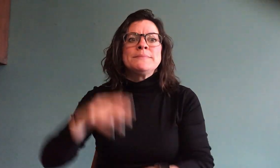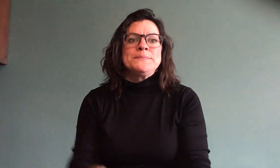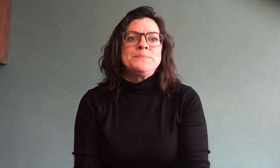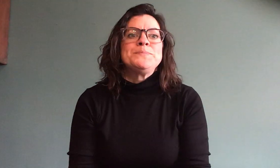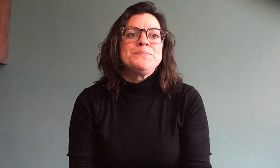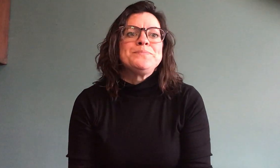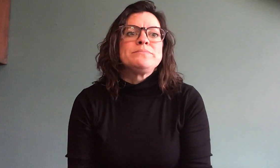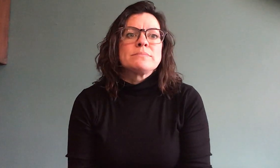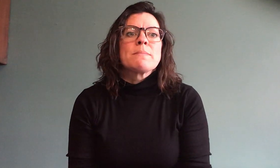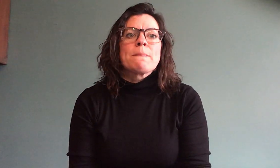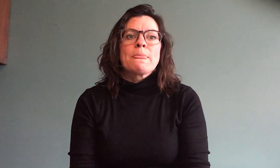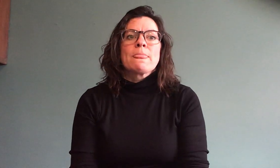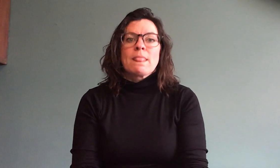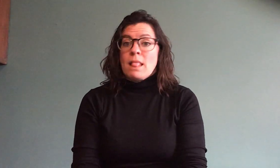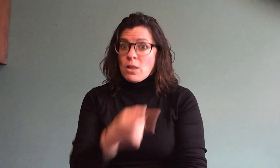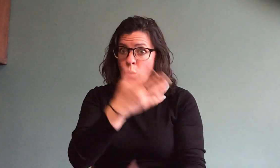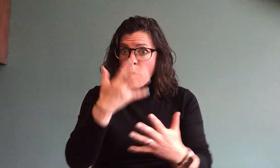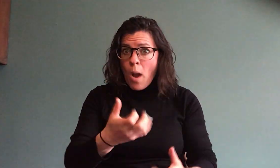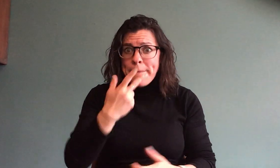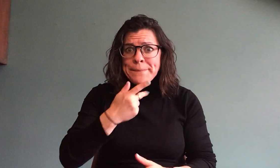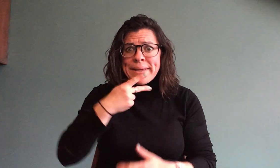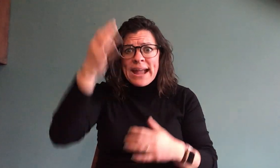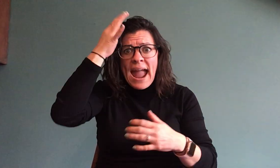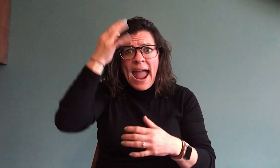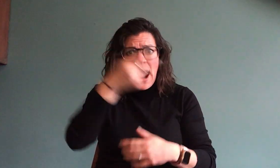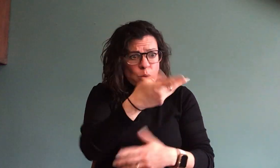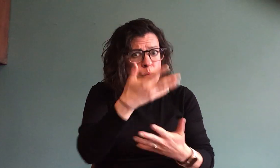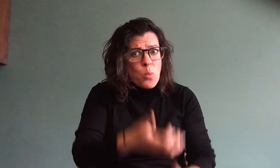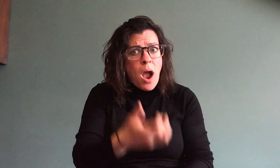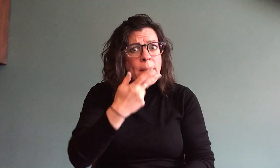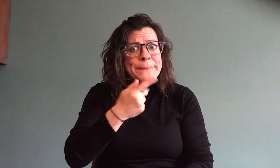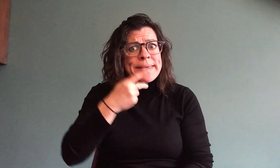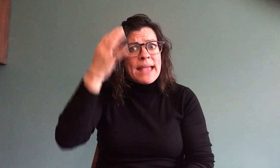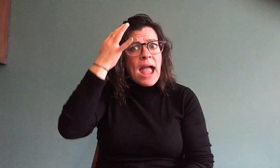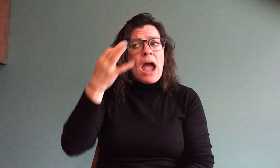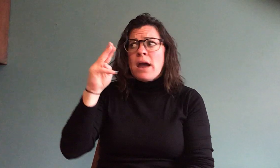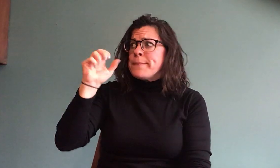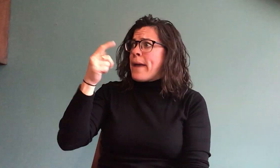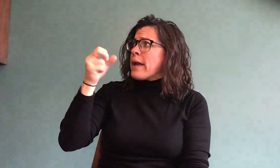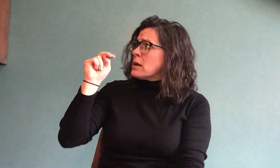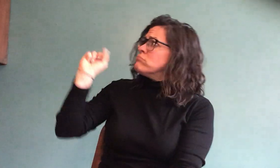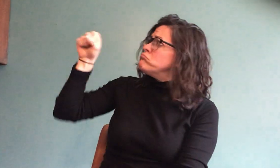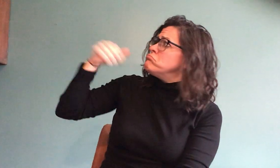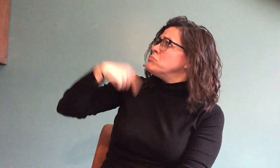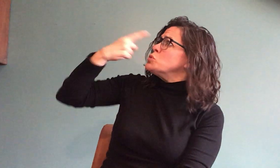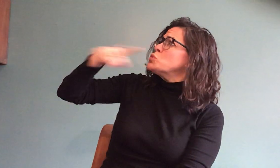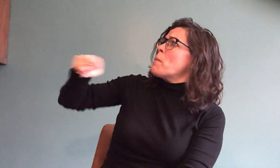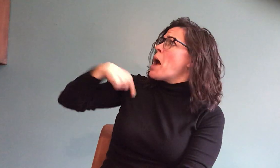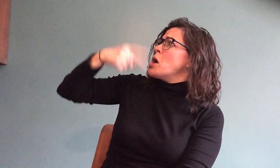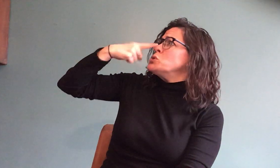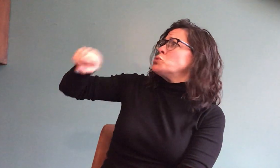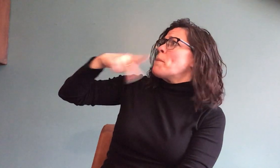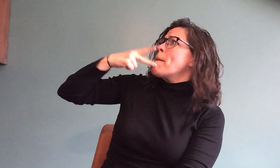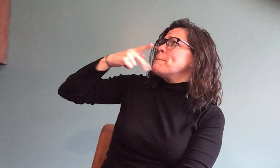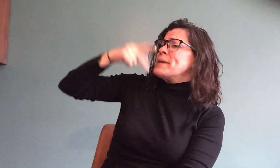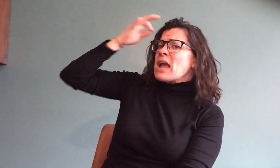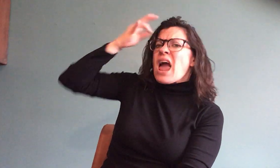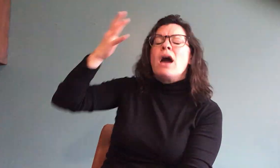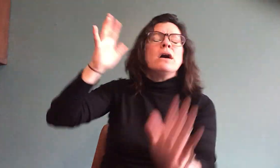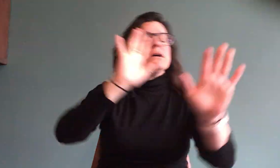Okay, well, we'll talk about that another time. But the point I'm making is, if you leave anything on the scaffold while you're rolling, it